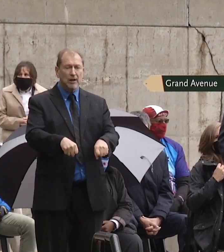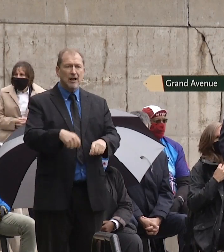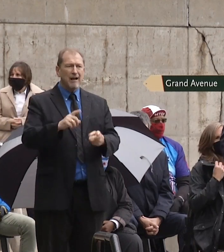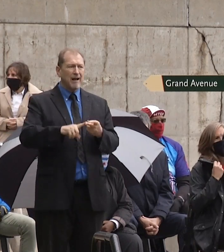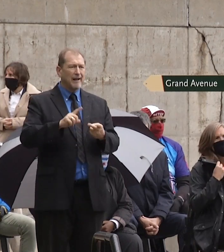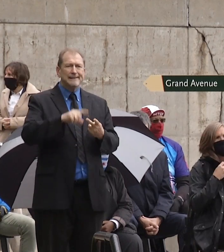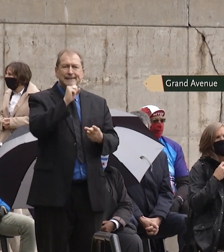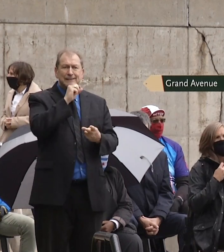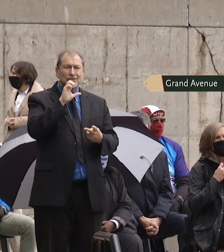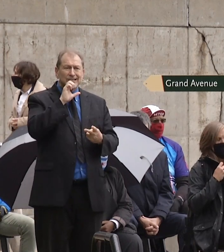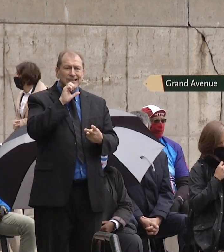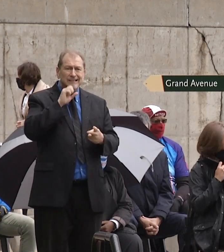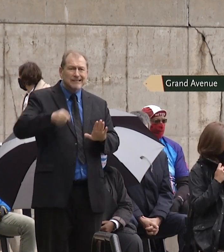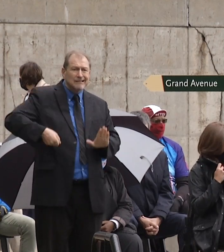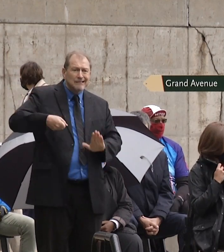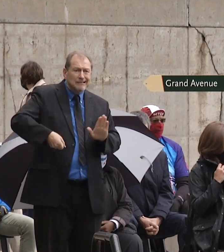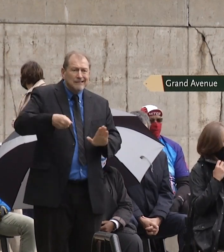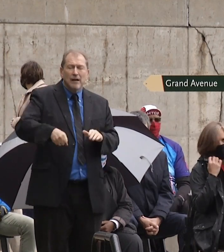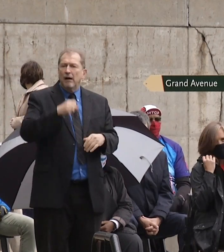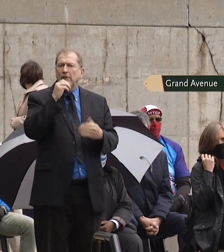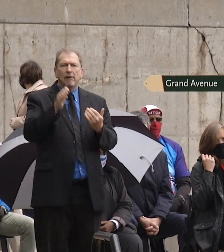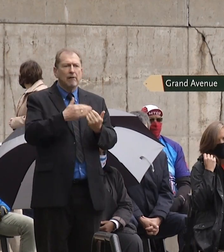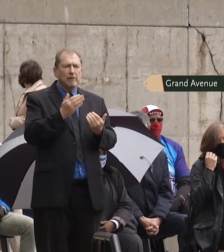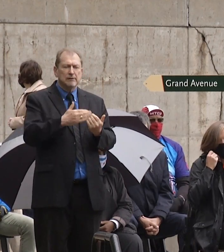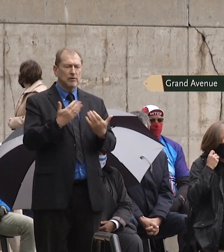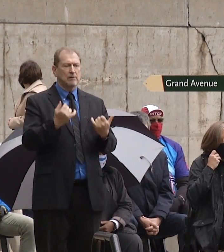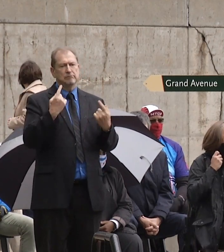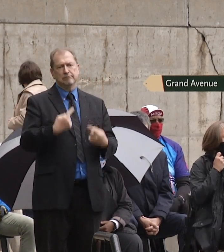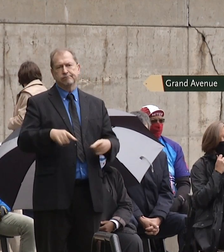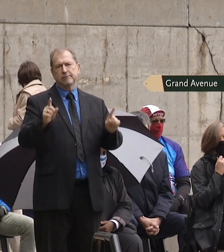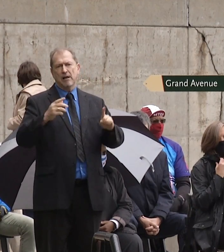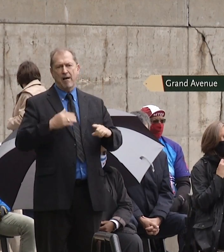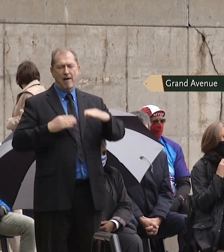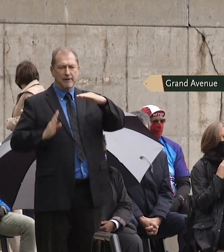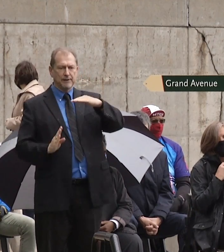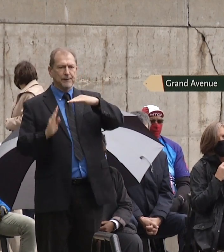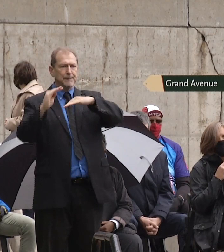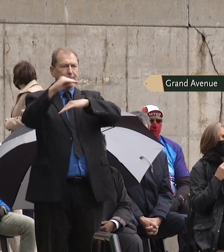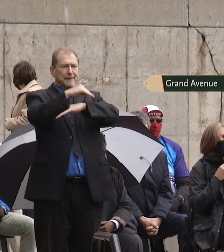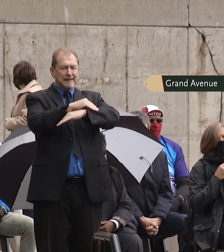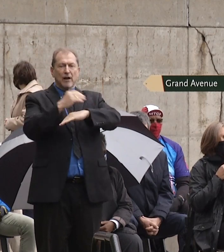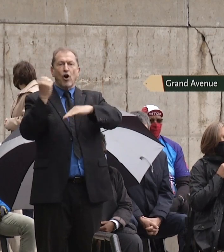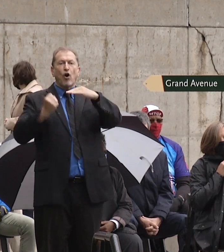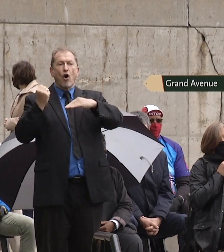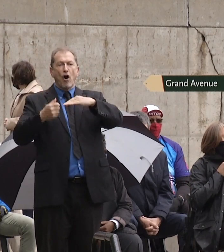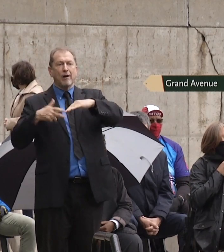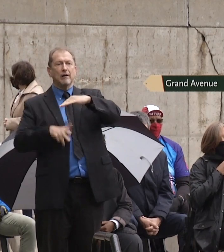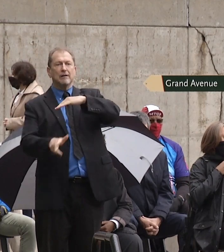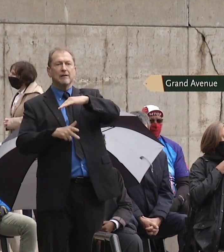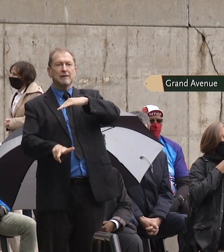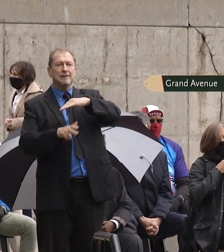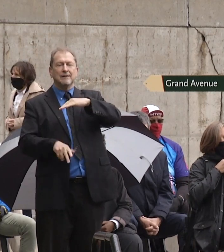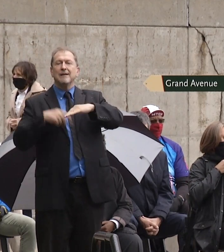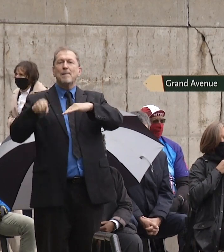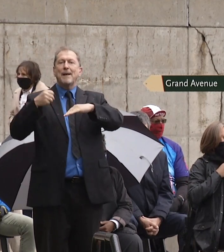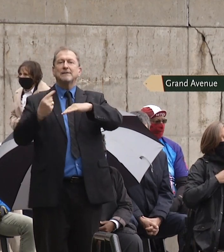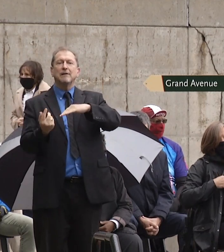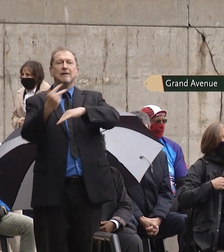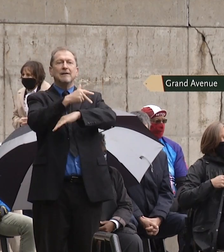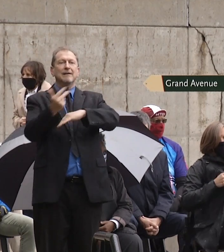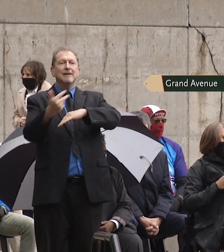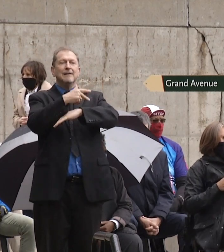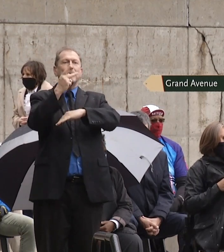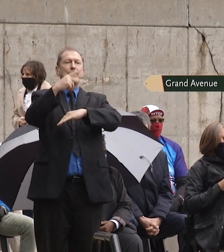impaired individuals. And so this is a wonderful solution, a long time in the making. It's a happy day. We're really excited